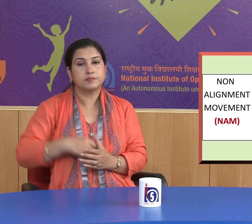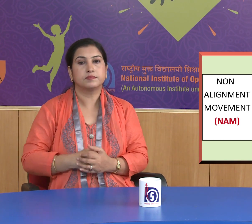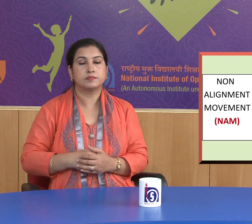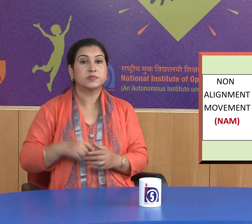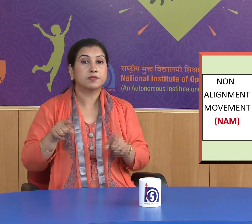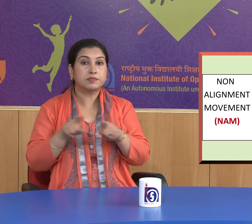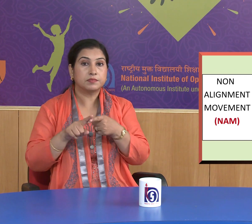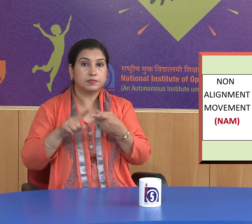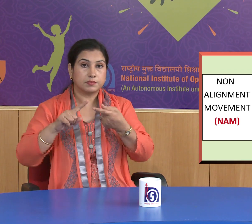Egypt,